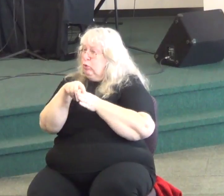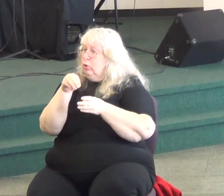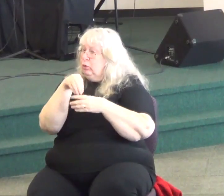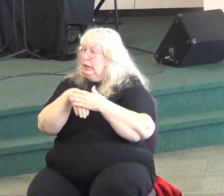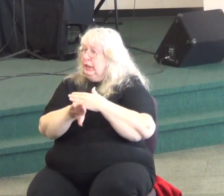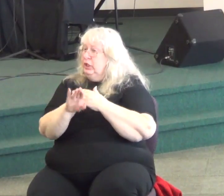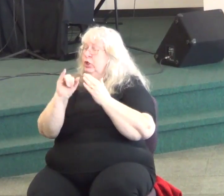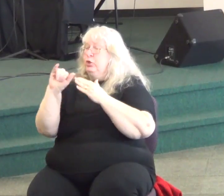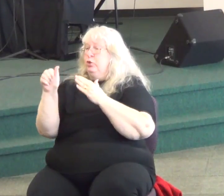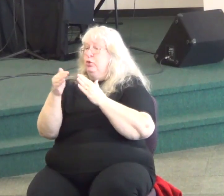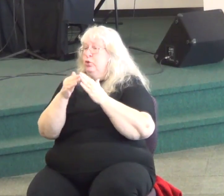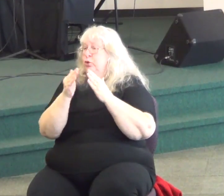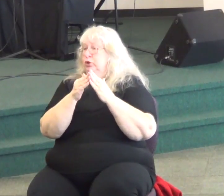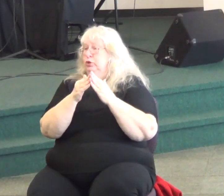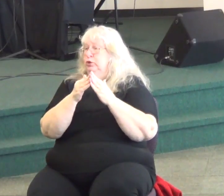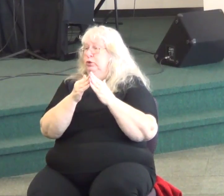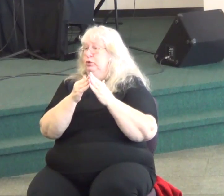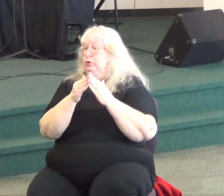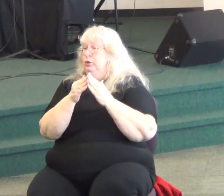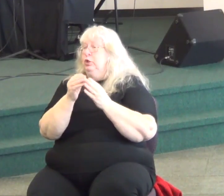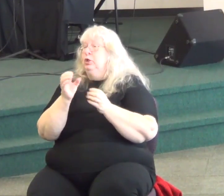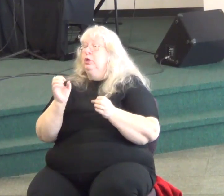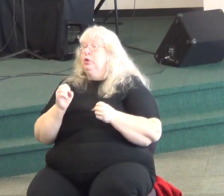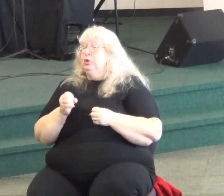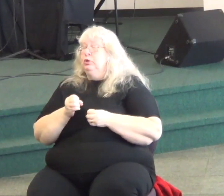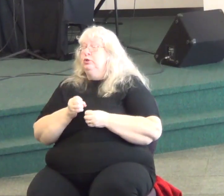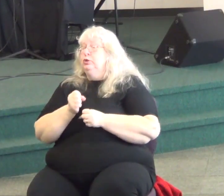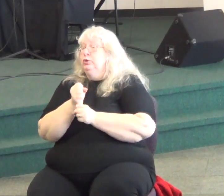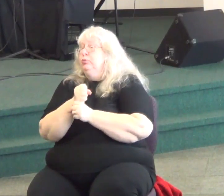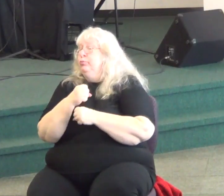unity in his people, his followers.